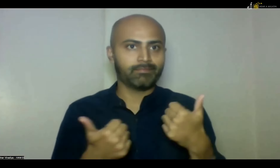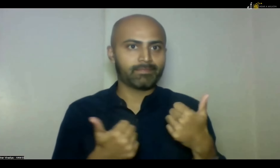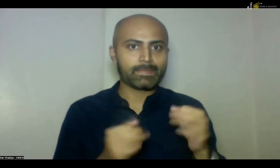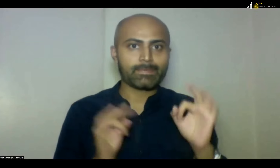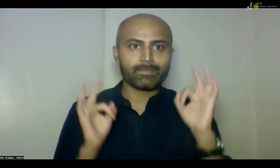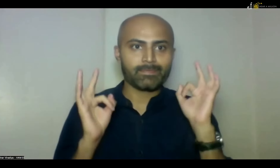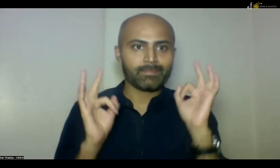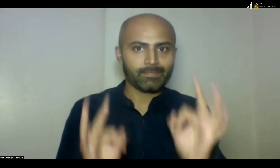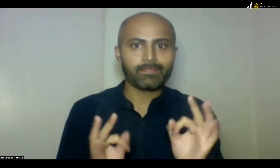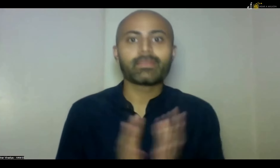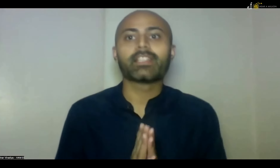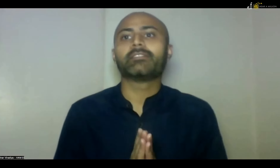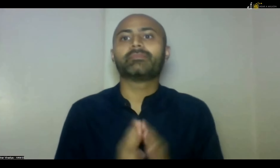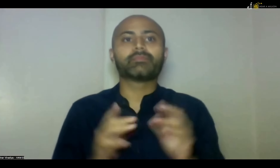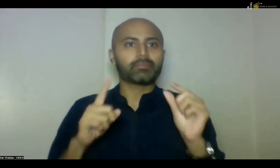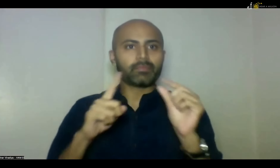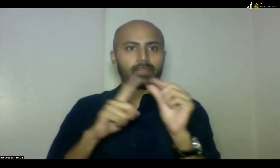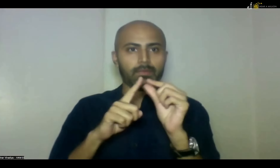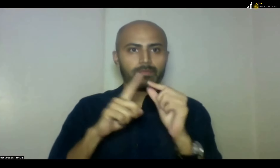working with it.